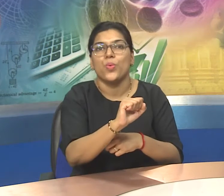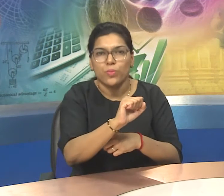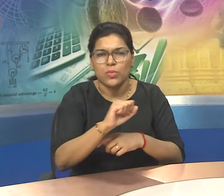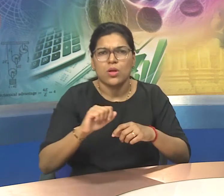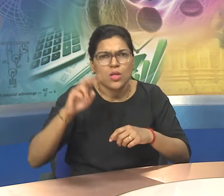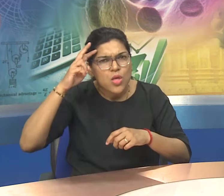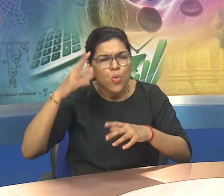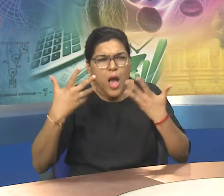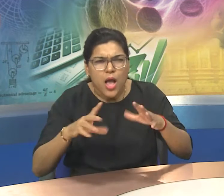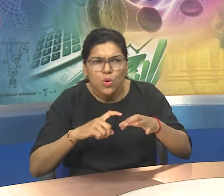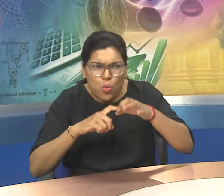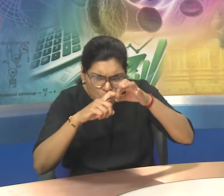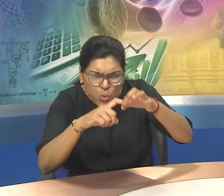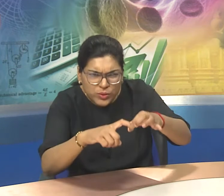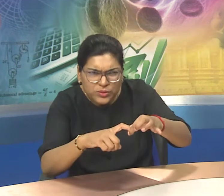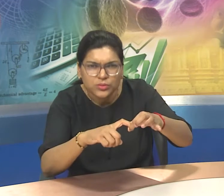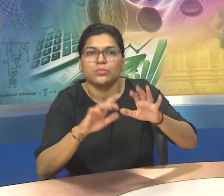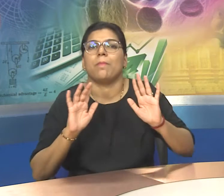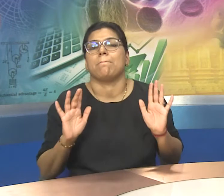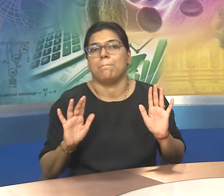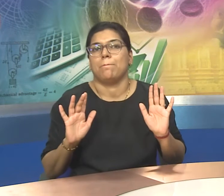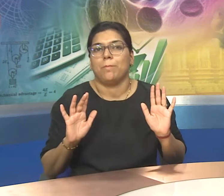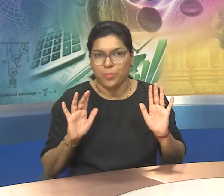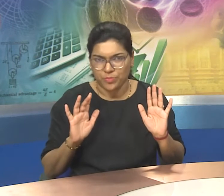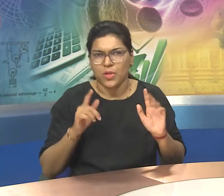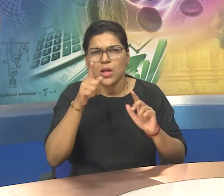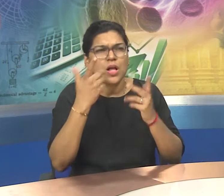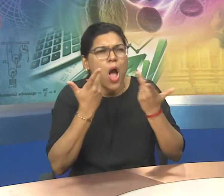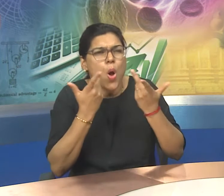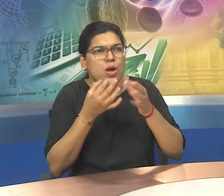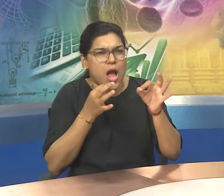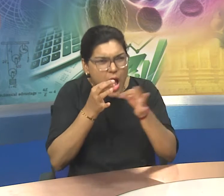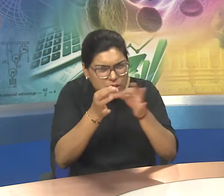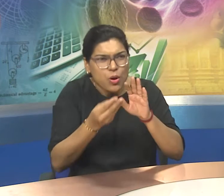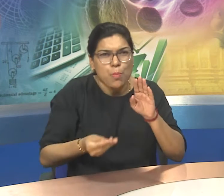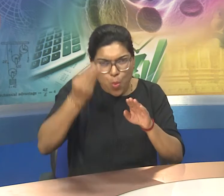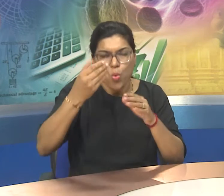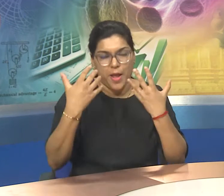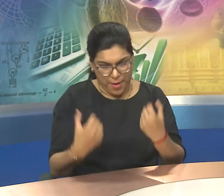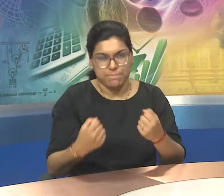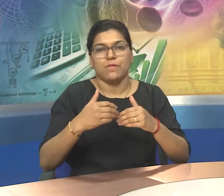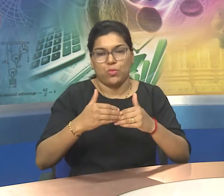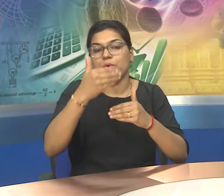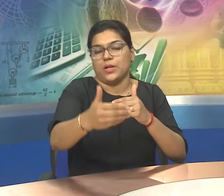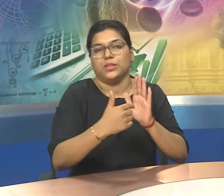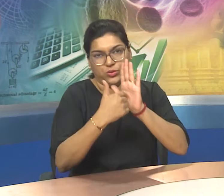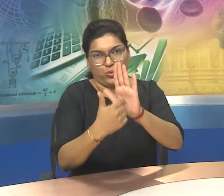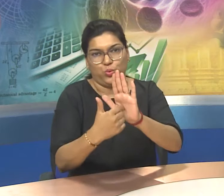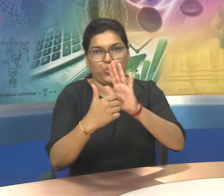on the screen. First has and have would be used, then subject, then third form of verb